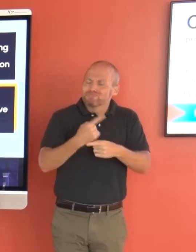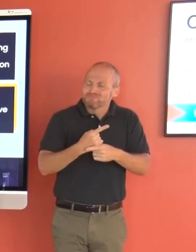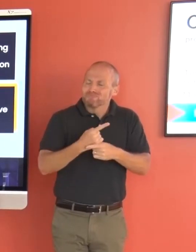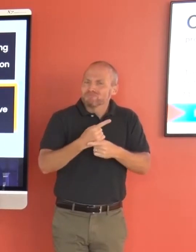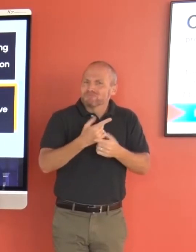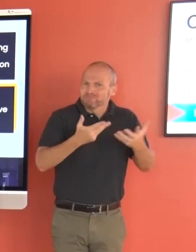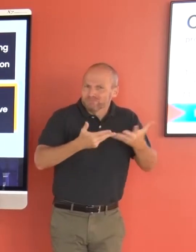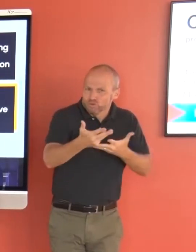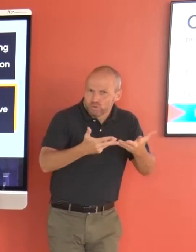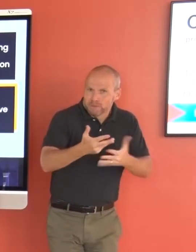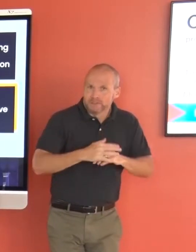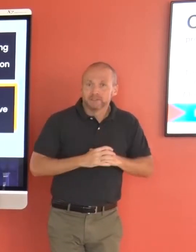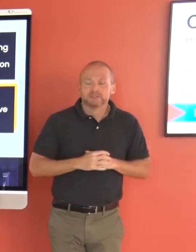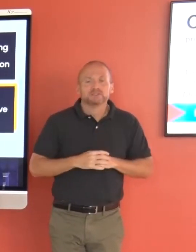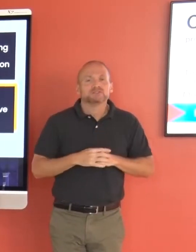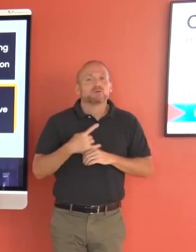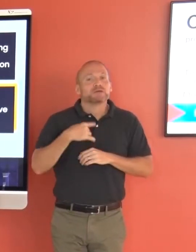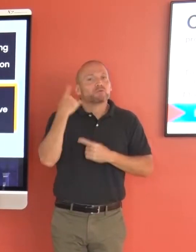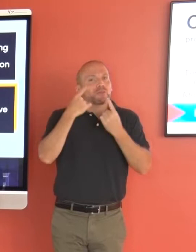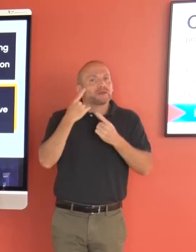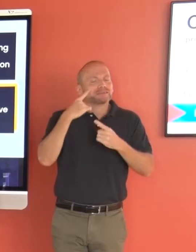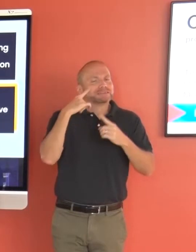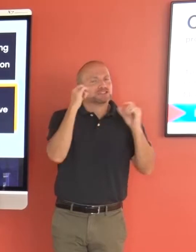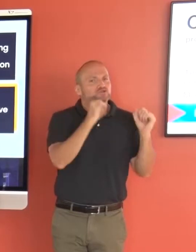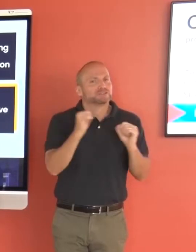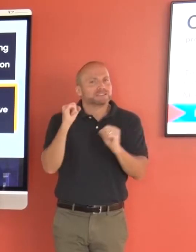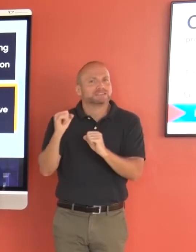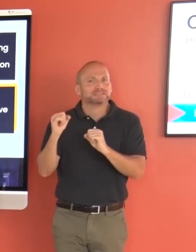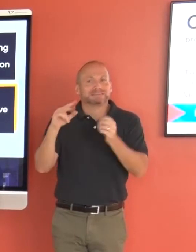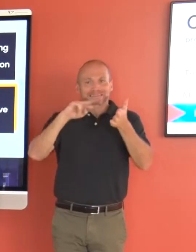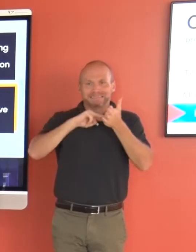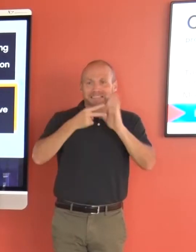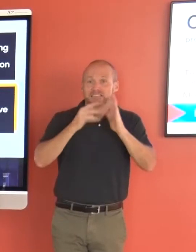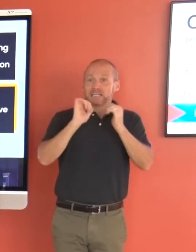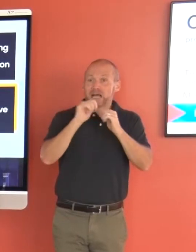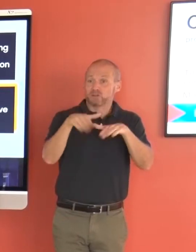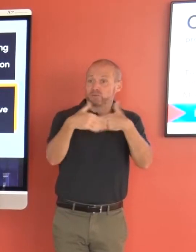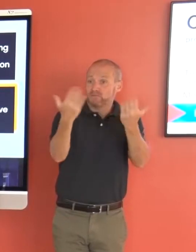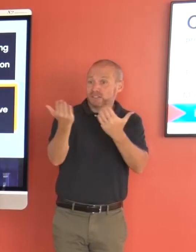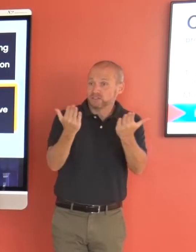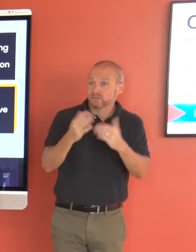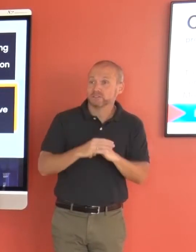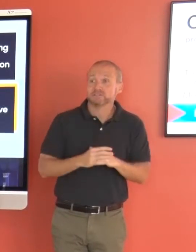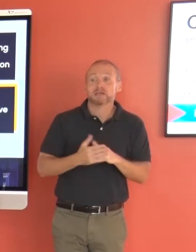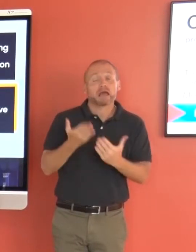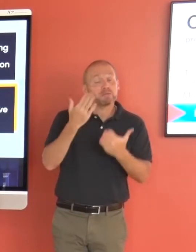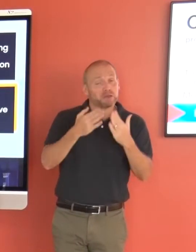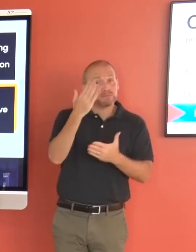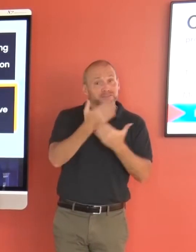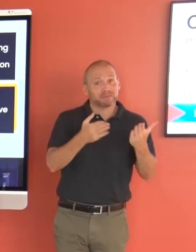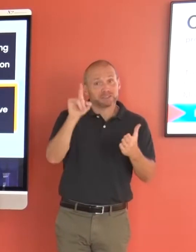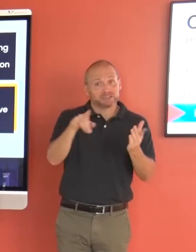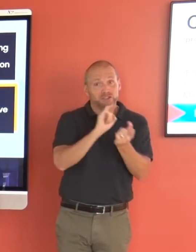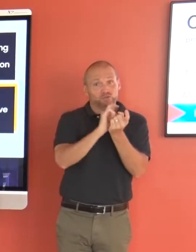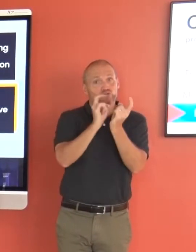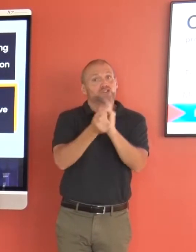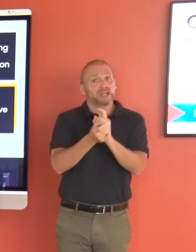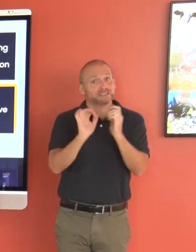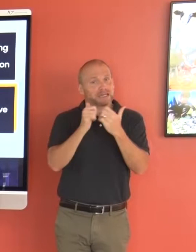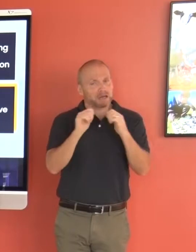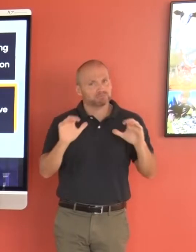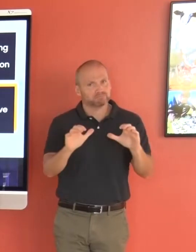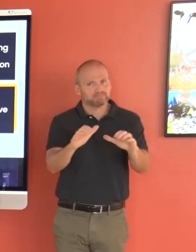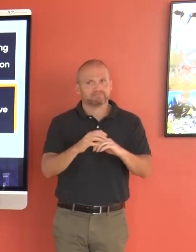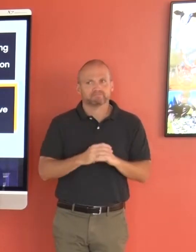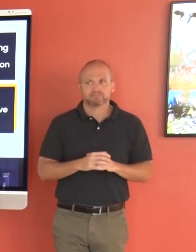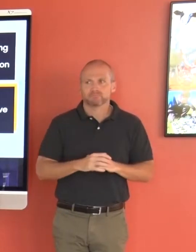think strategically and intentionally about how we serve our students, how we may need to rethink what we do. You know, I